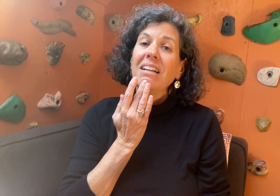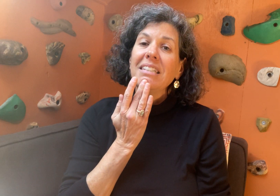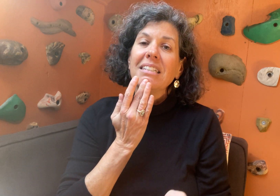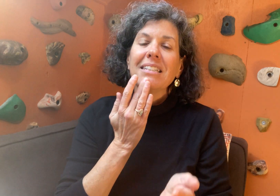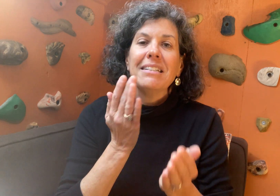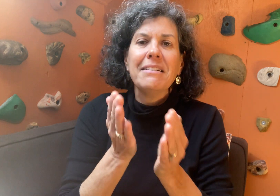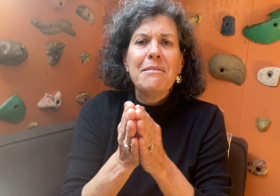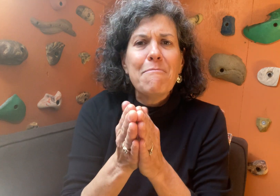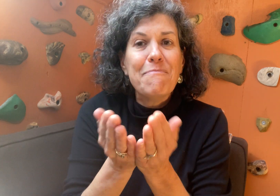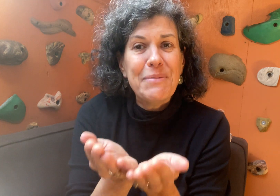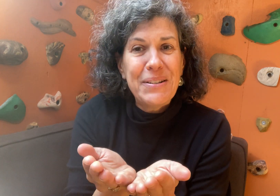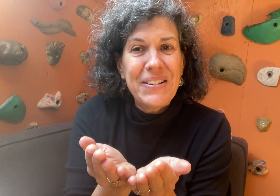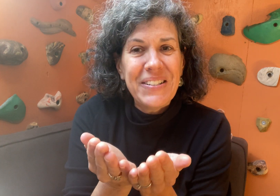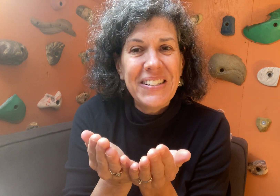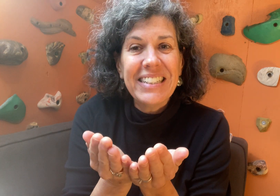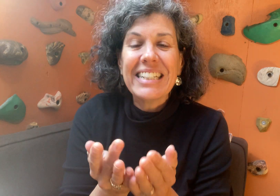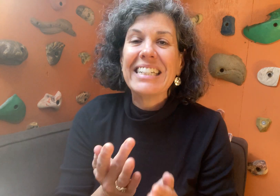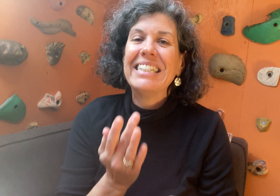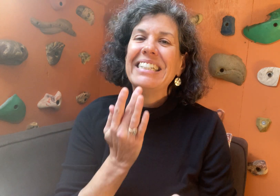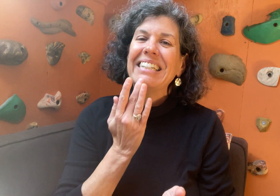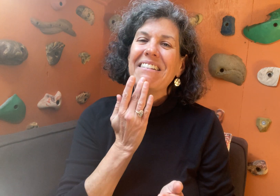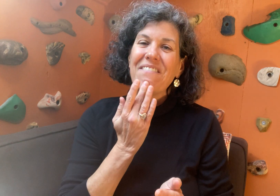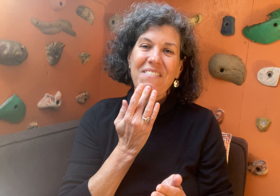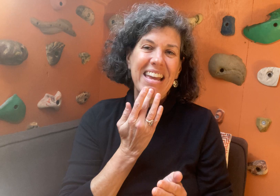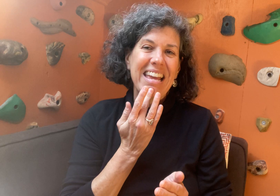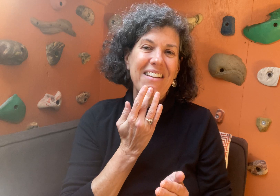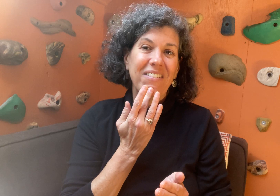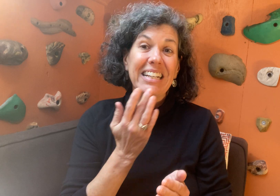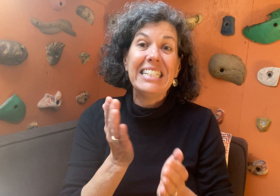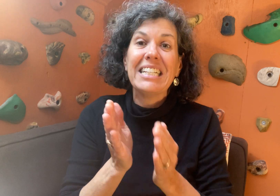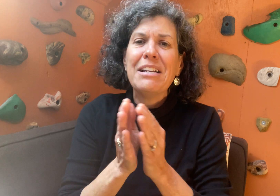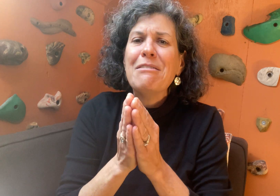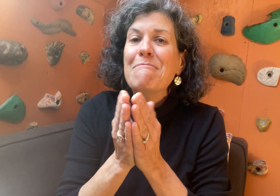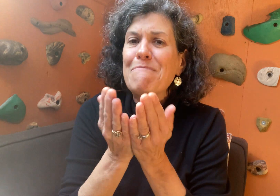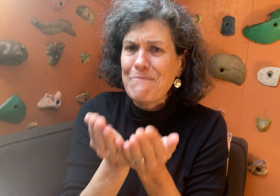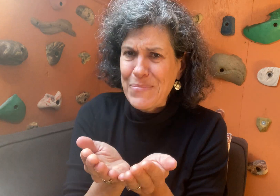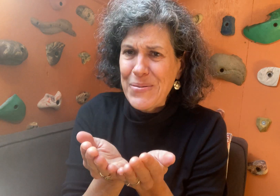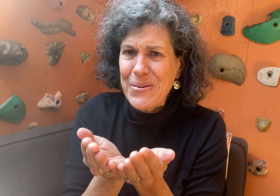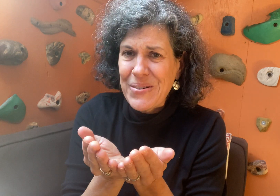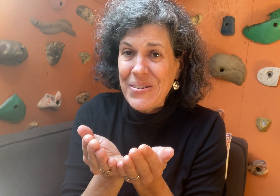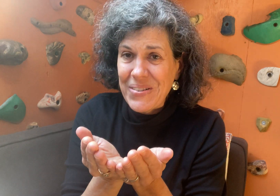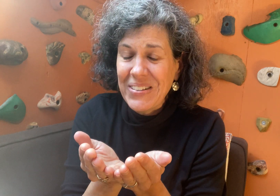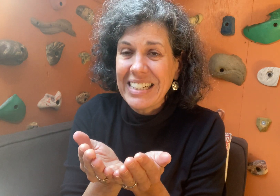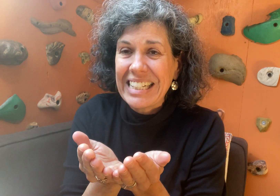favorite, book. Favorite book.